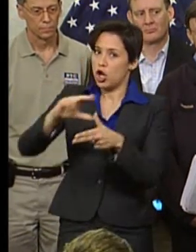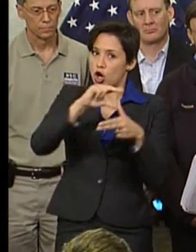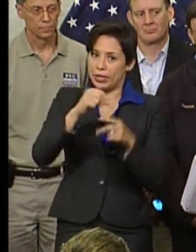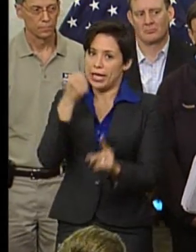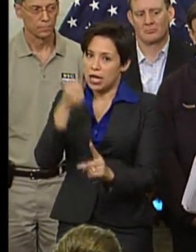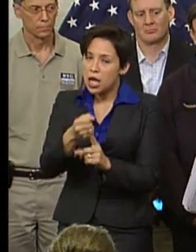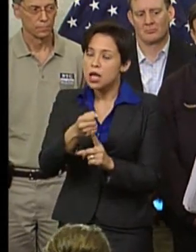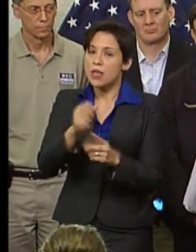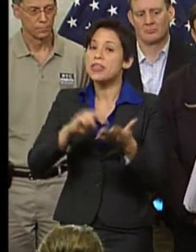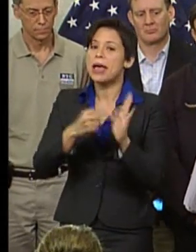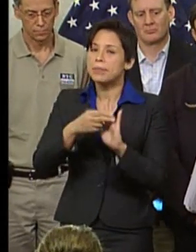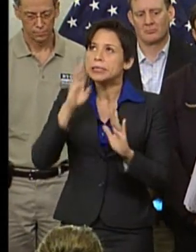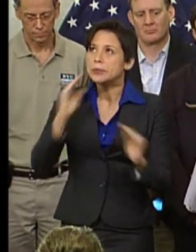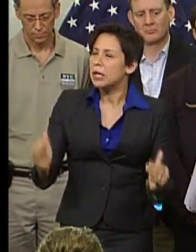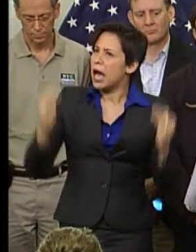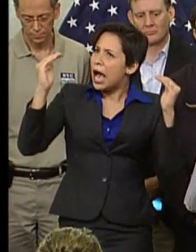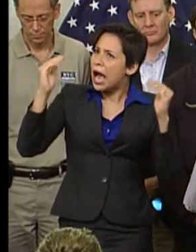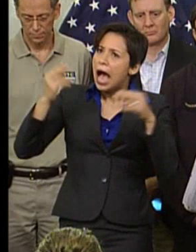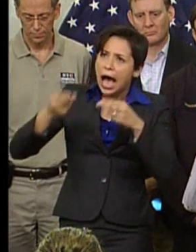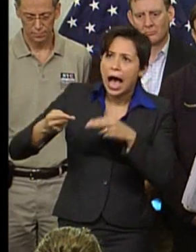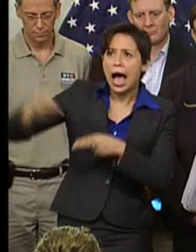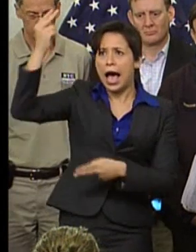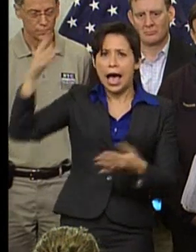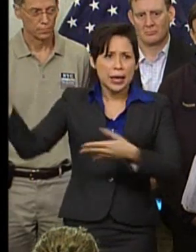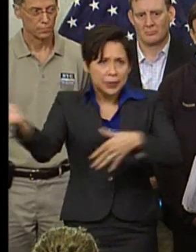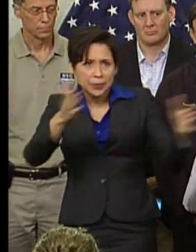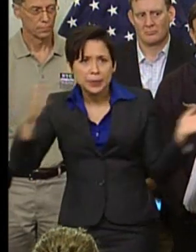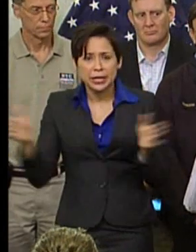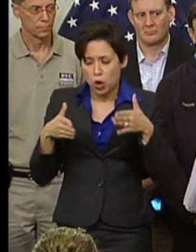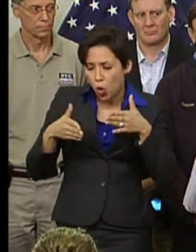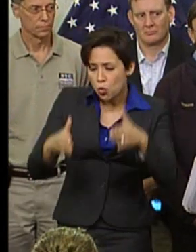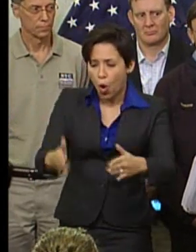going to be very high winds, going to be a lot of road closures. You know mass